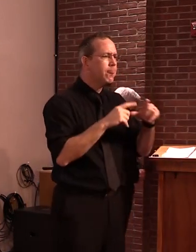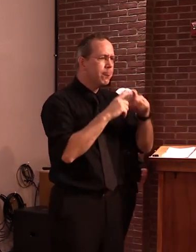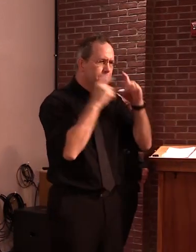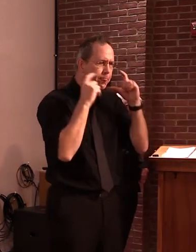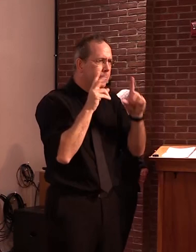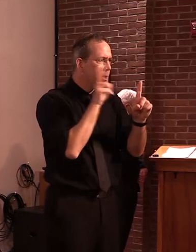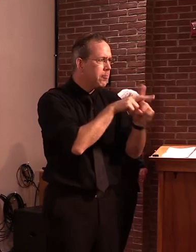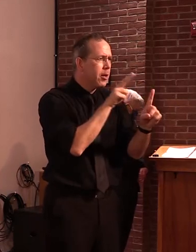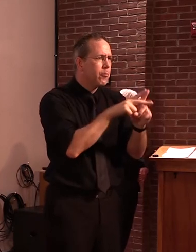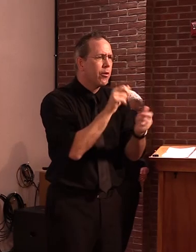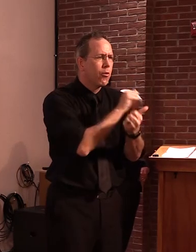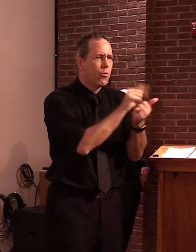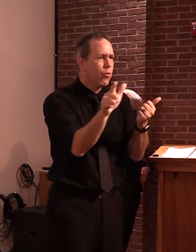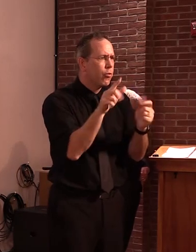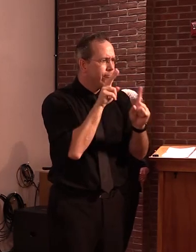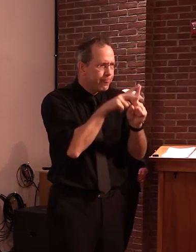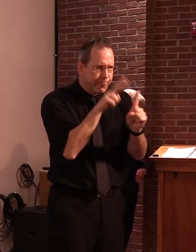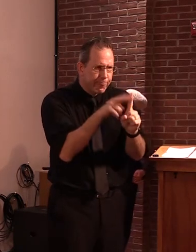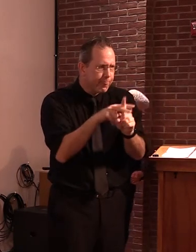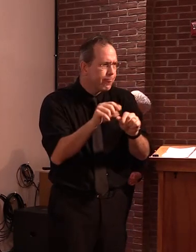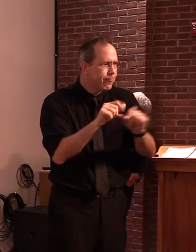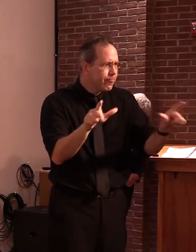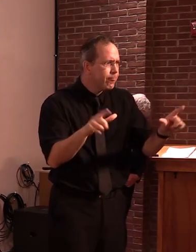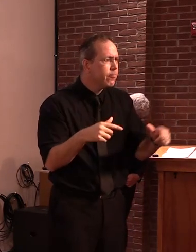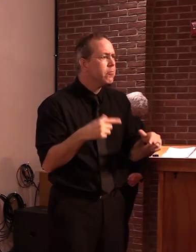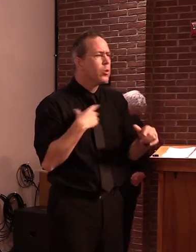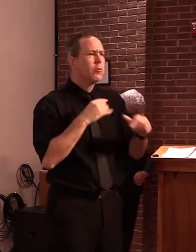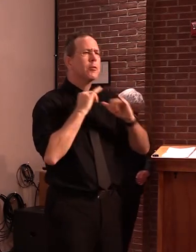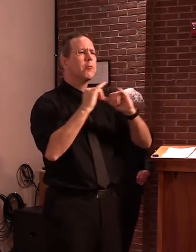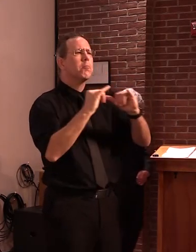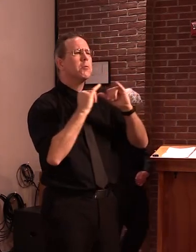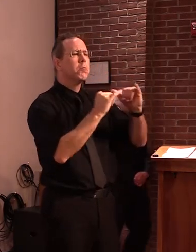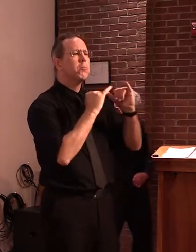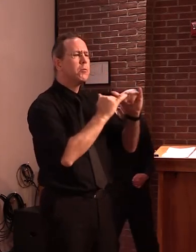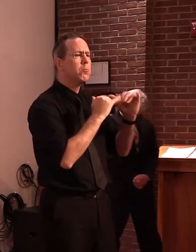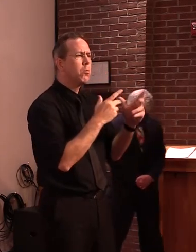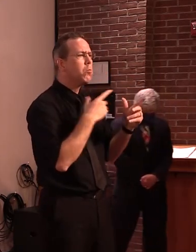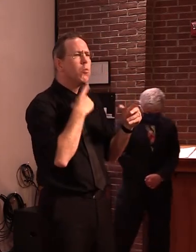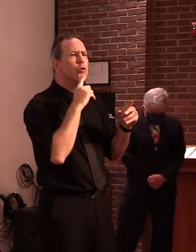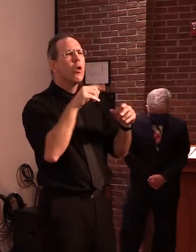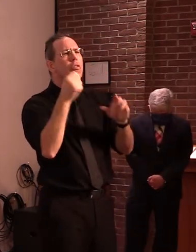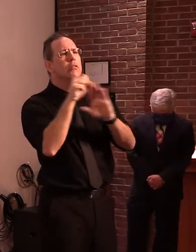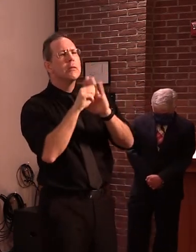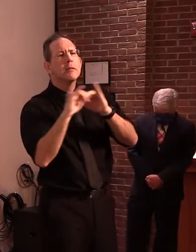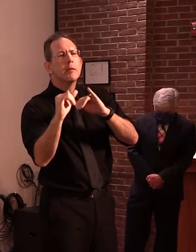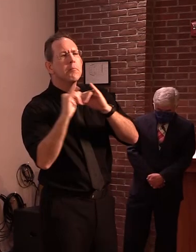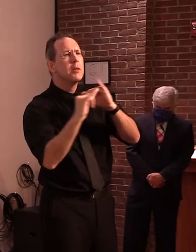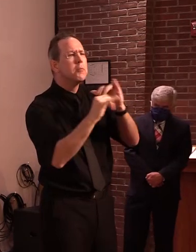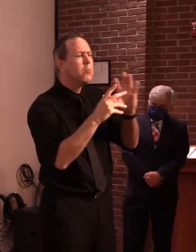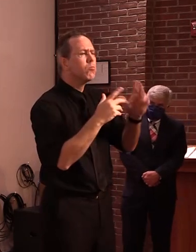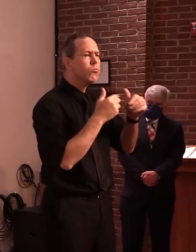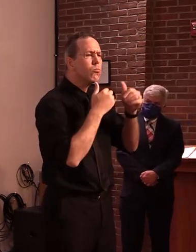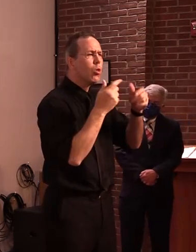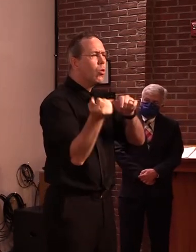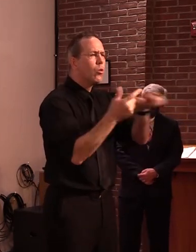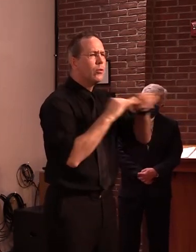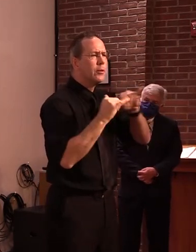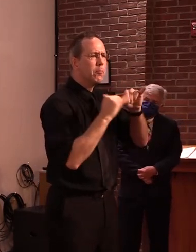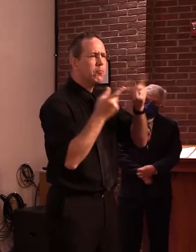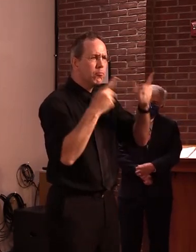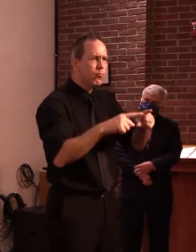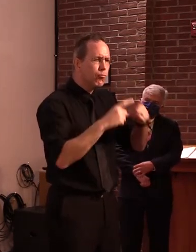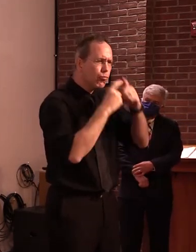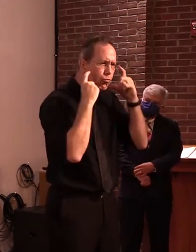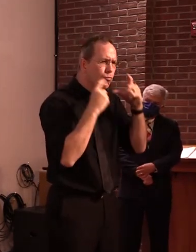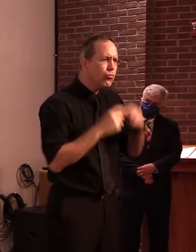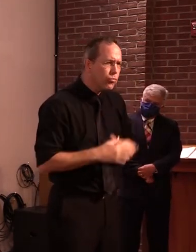around the region as well. So I don't know whether we can put a figure on this,